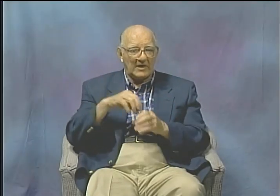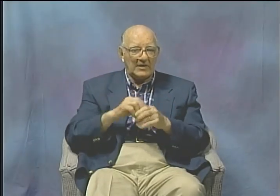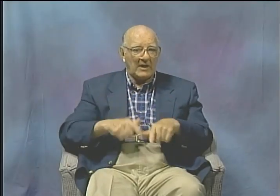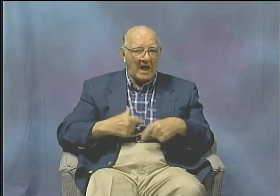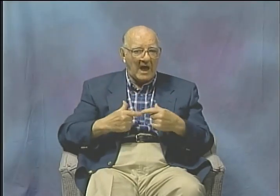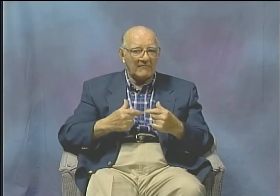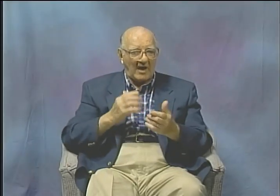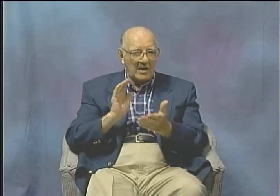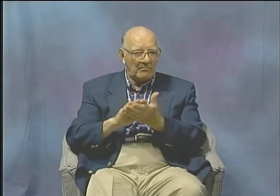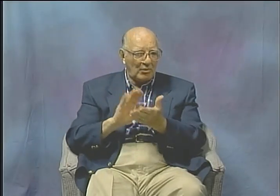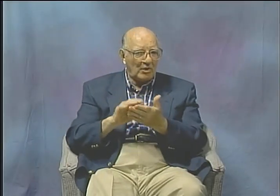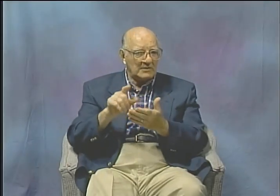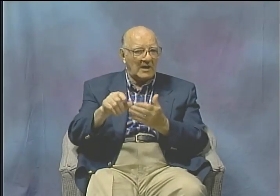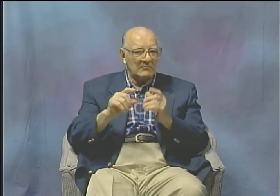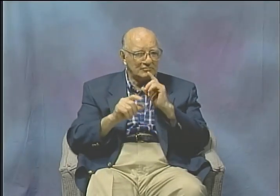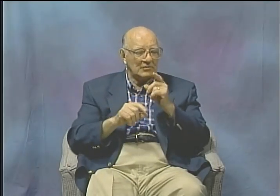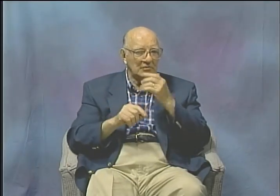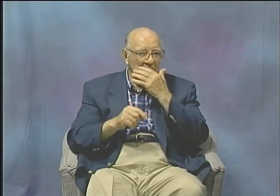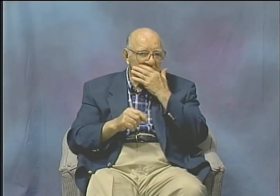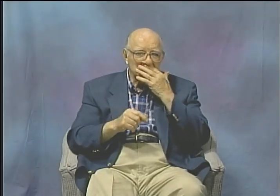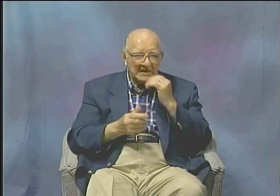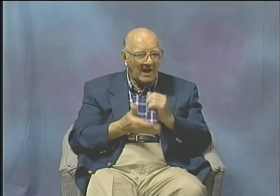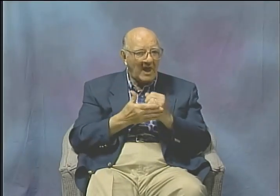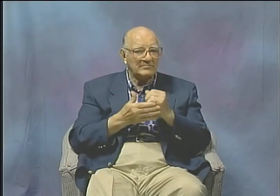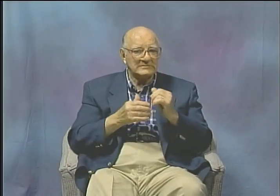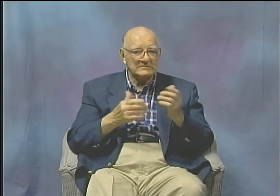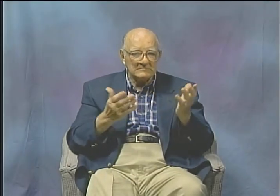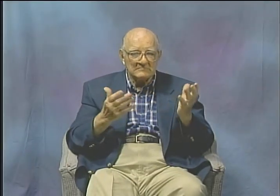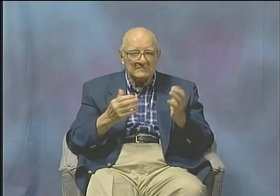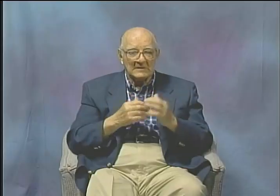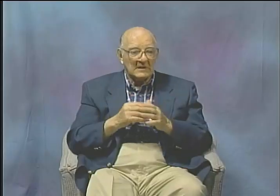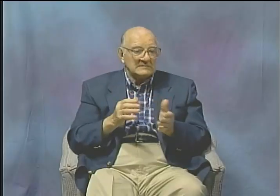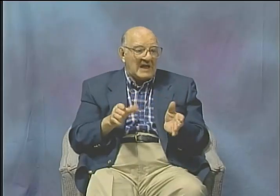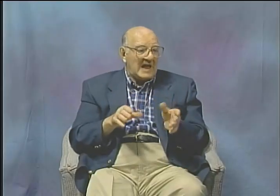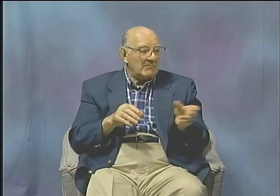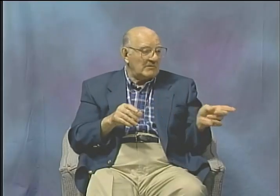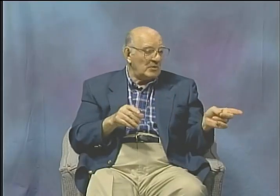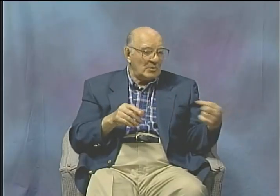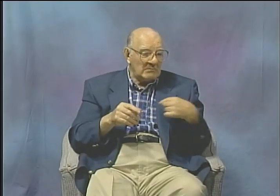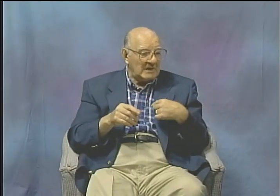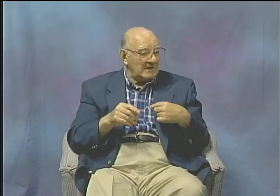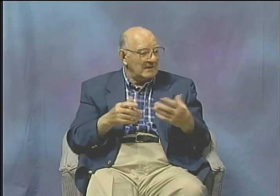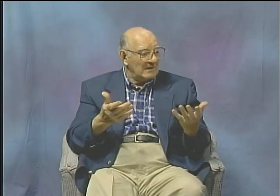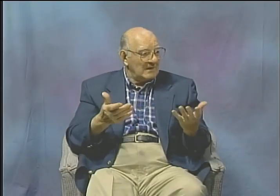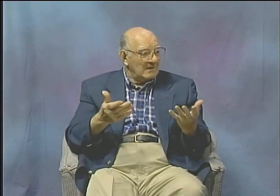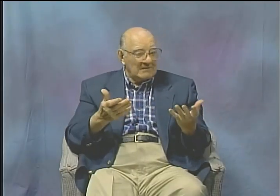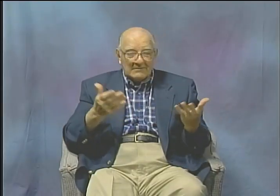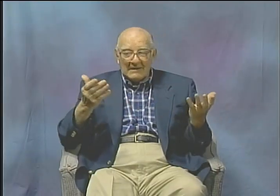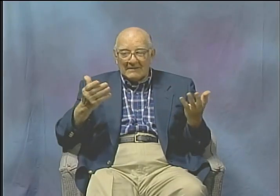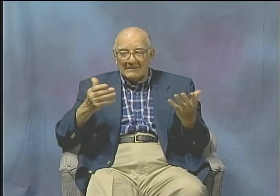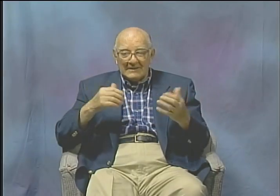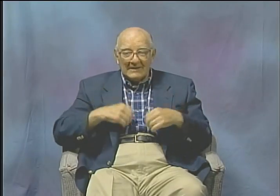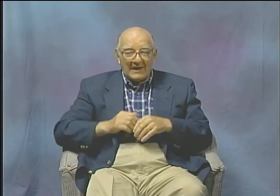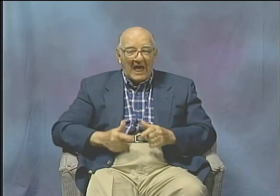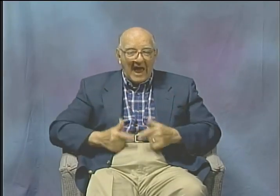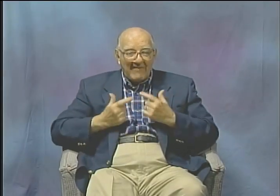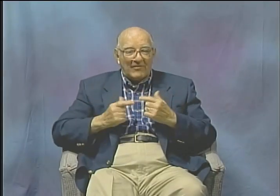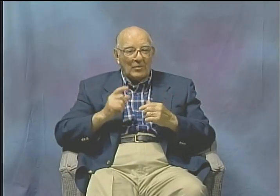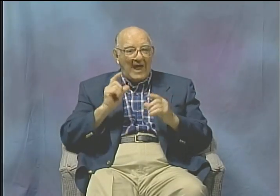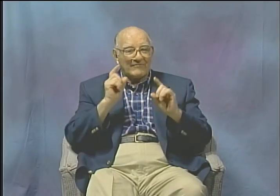in life. I applaud them, too. It helps. Same, you and me. In life, we have to